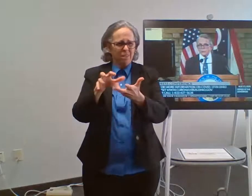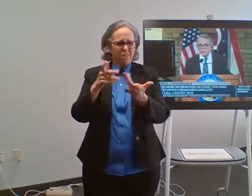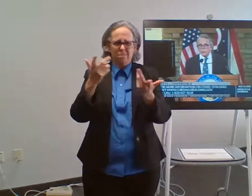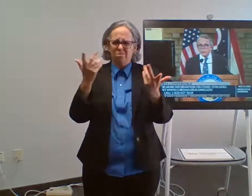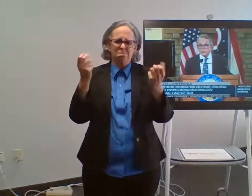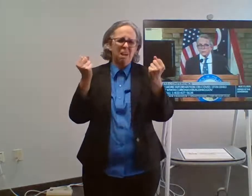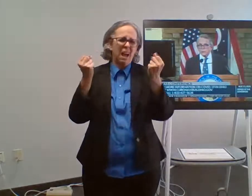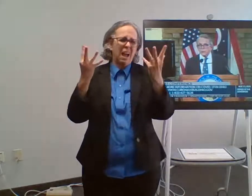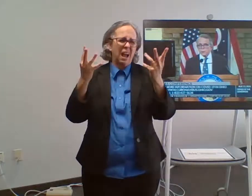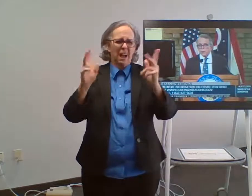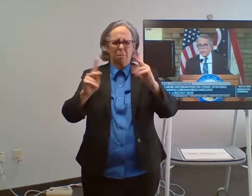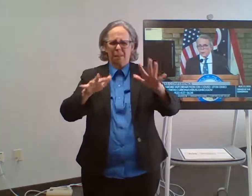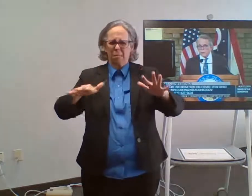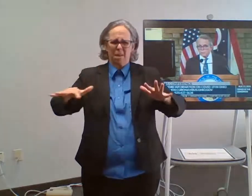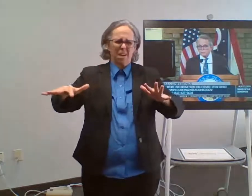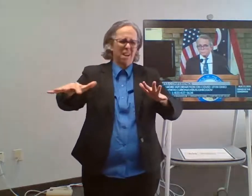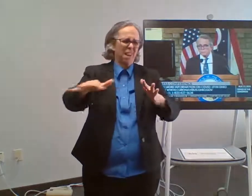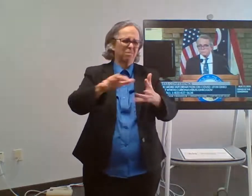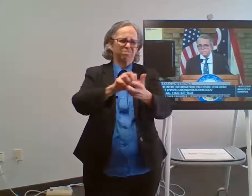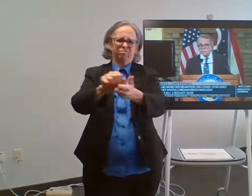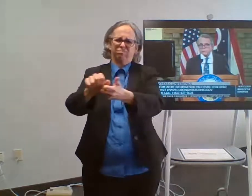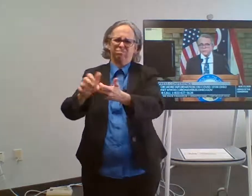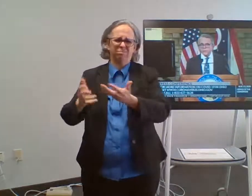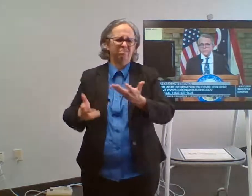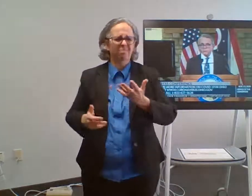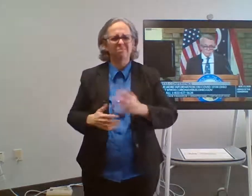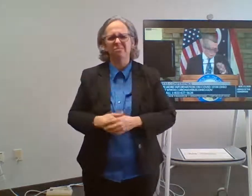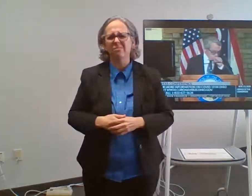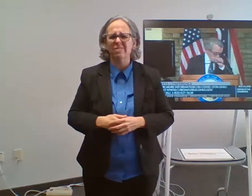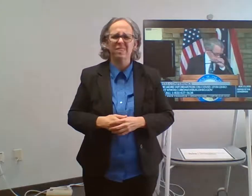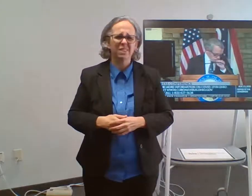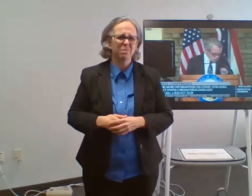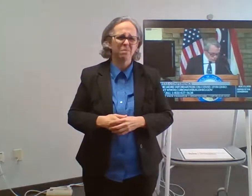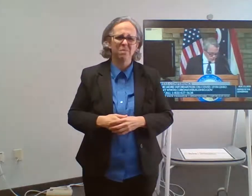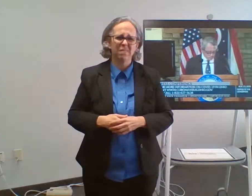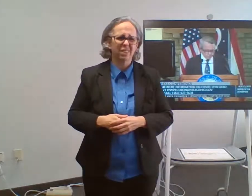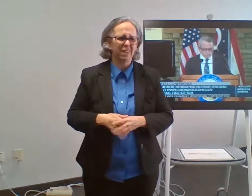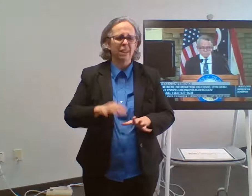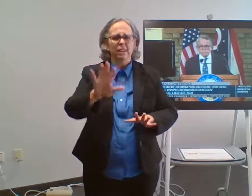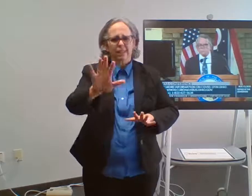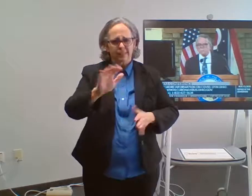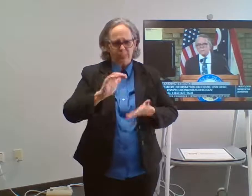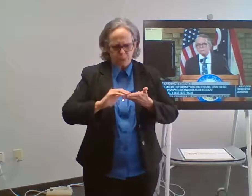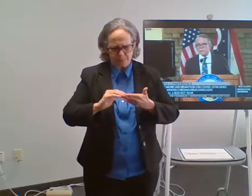the huge fears I think we all have is that, excuse me,